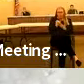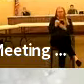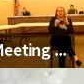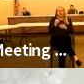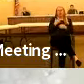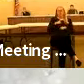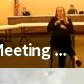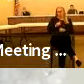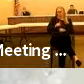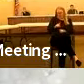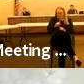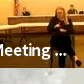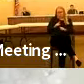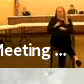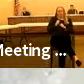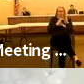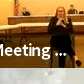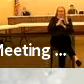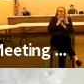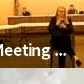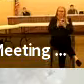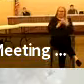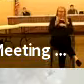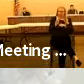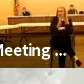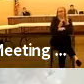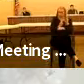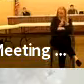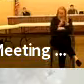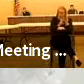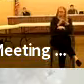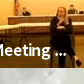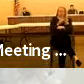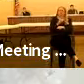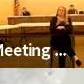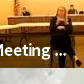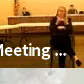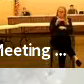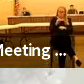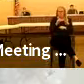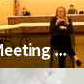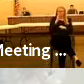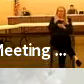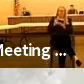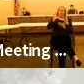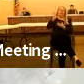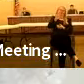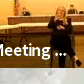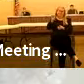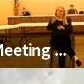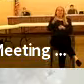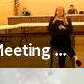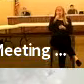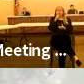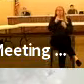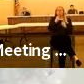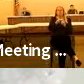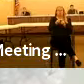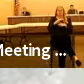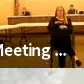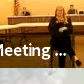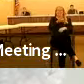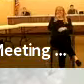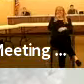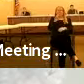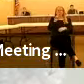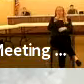that's calculated is, essentially anybody that travels from our project east on East River Road or from